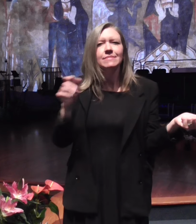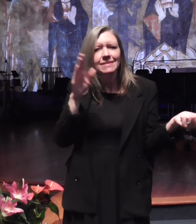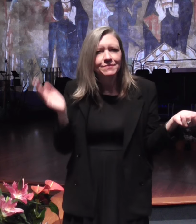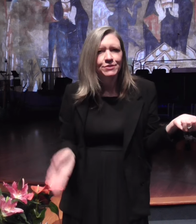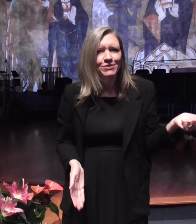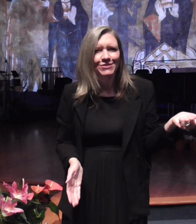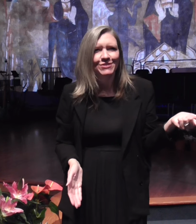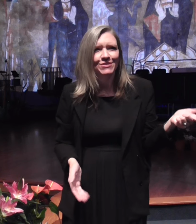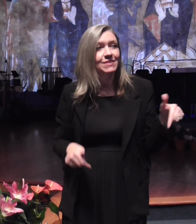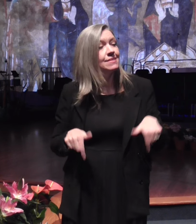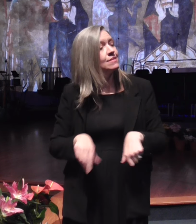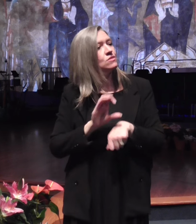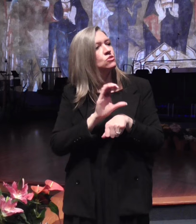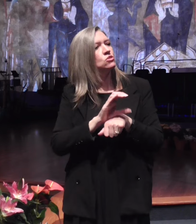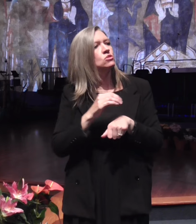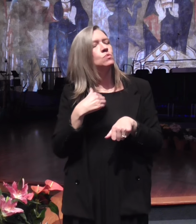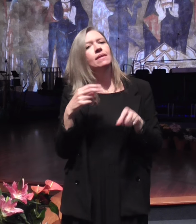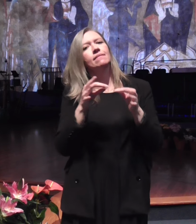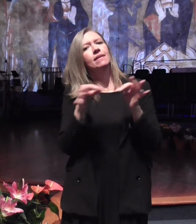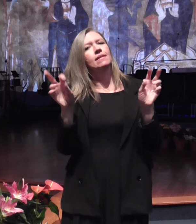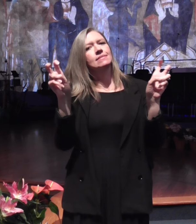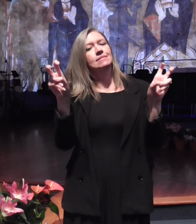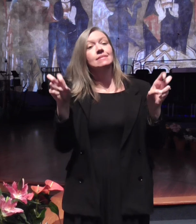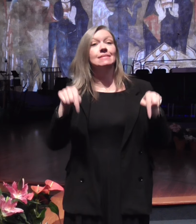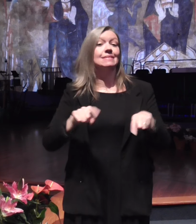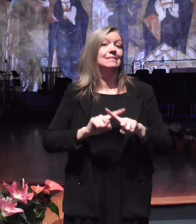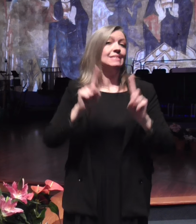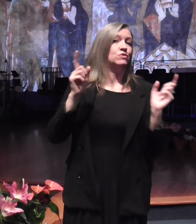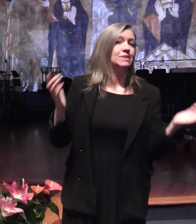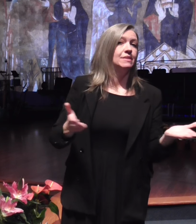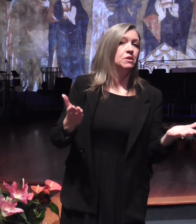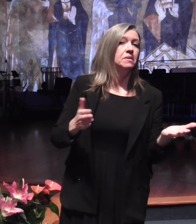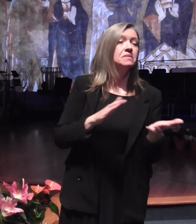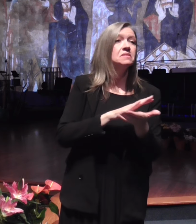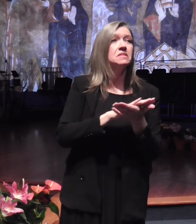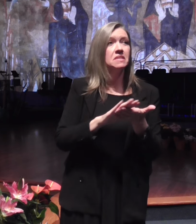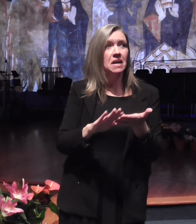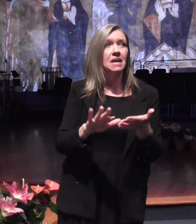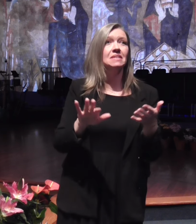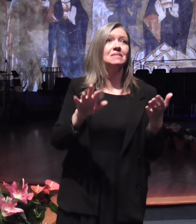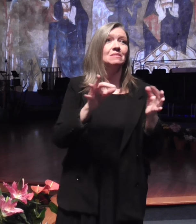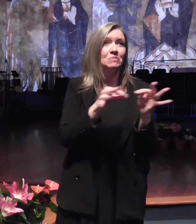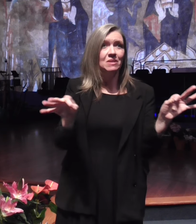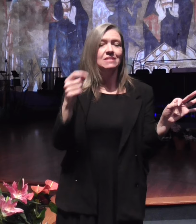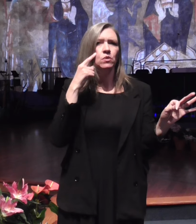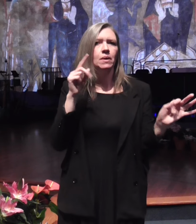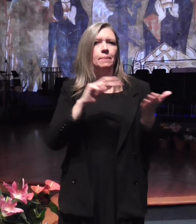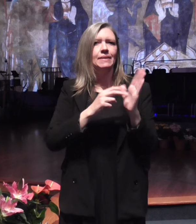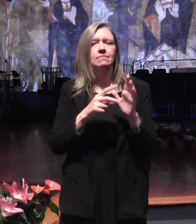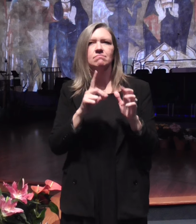At Mile High Church, we have a little saying, it's different here. It's our nice way of saying we're a little weird.